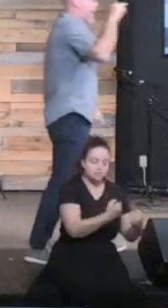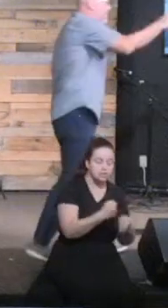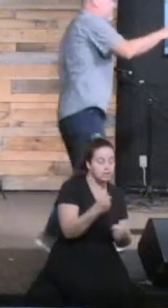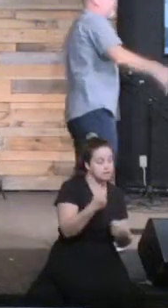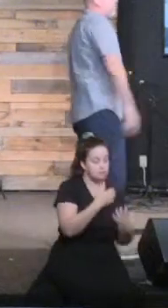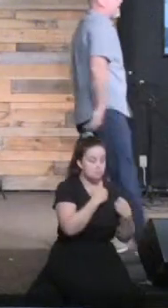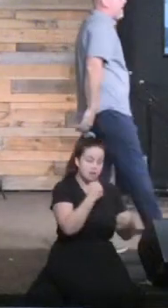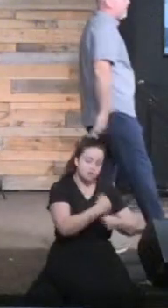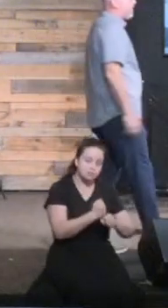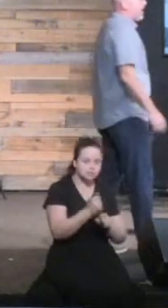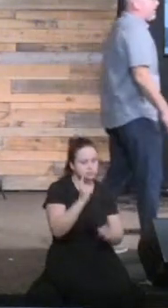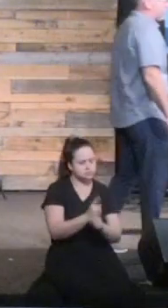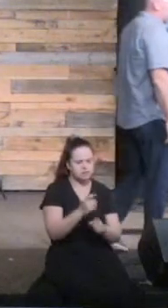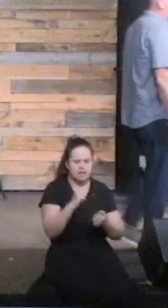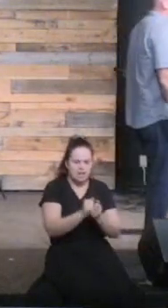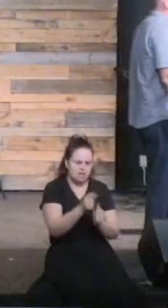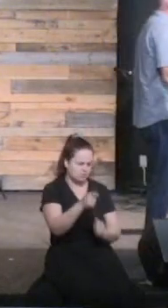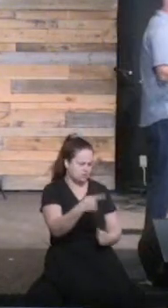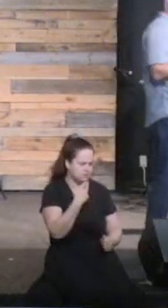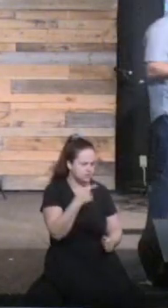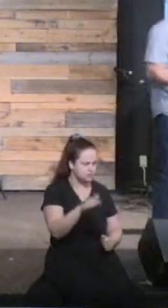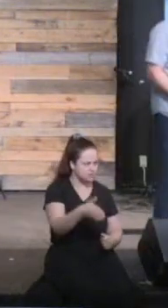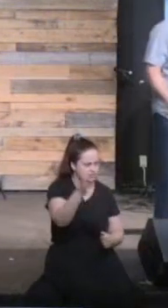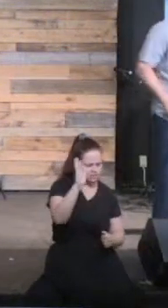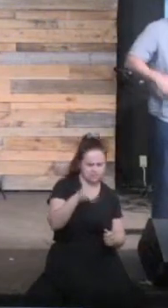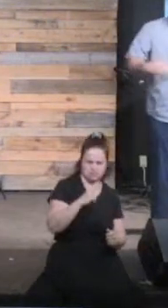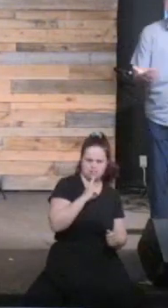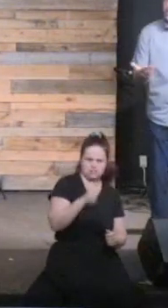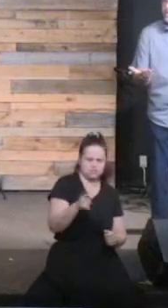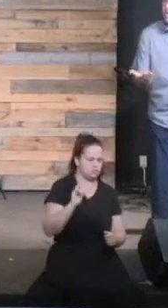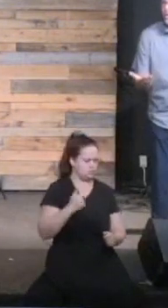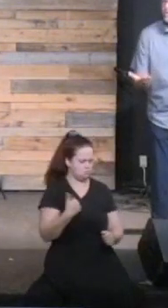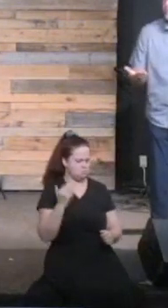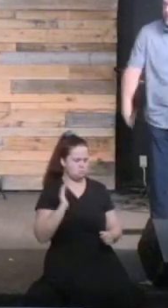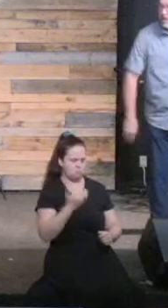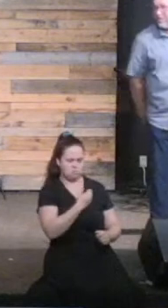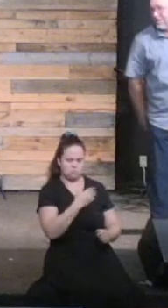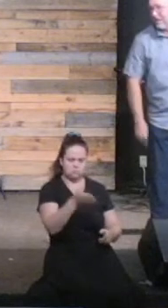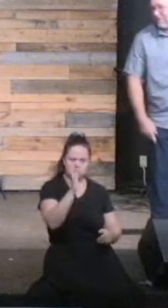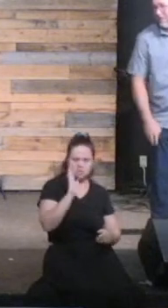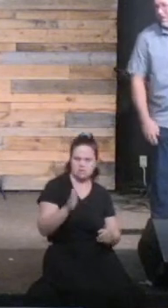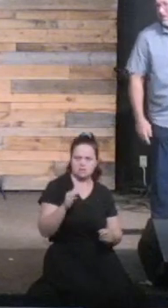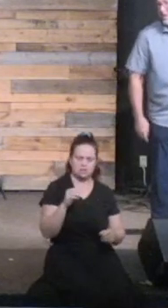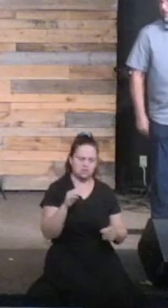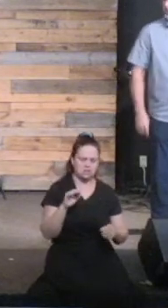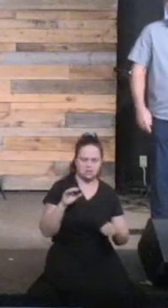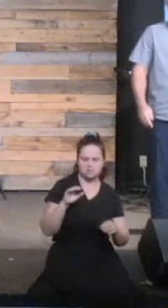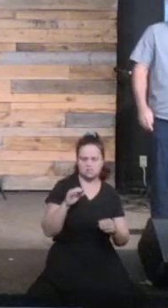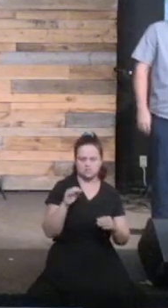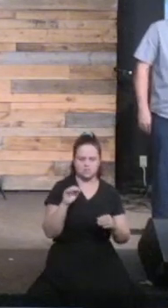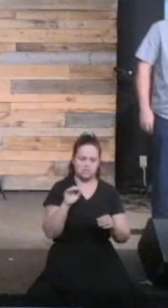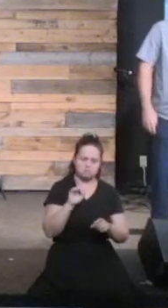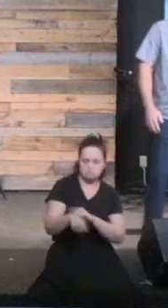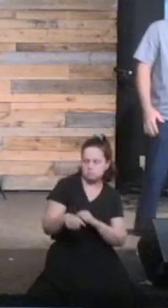right so how can you say your God is the true God when our God seem to be pumbling yours pretty easily